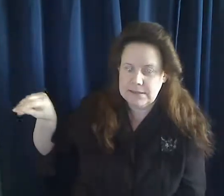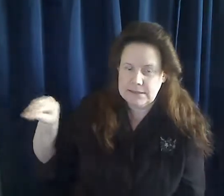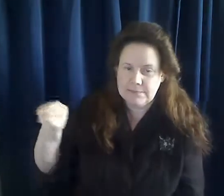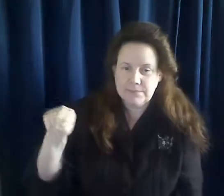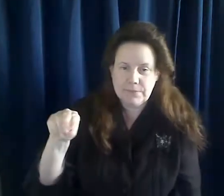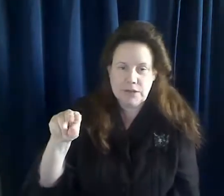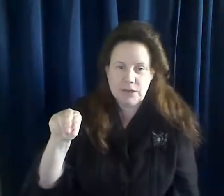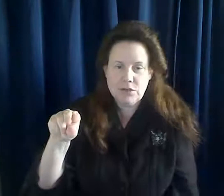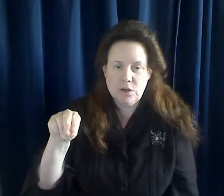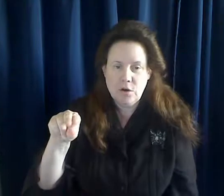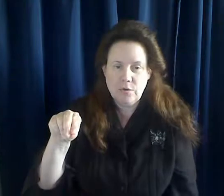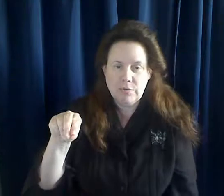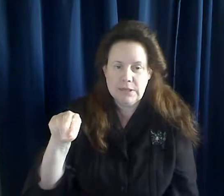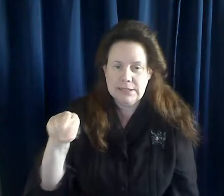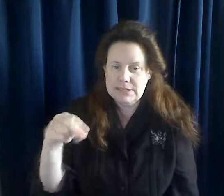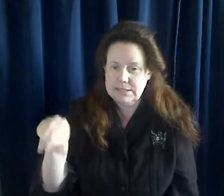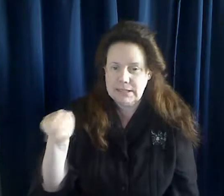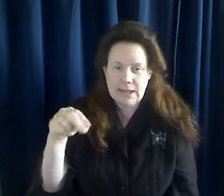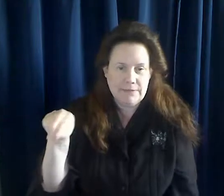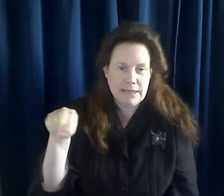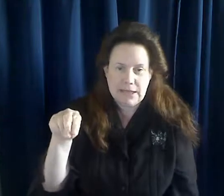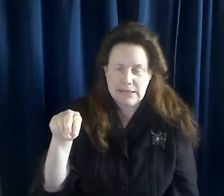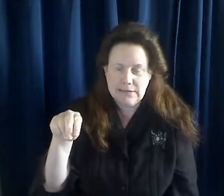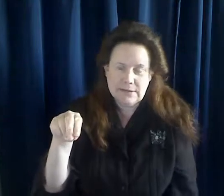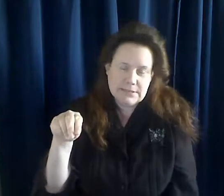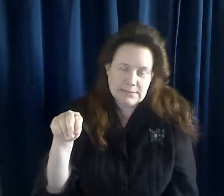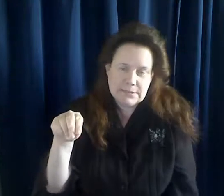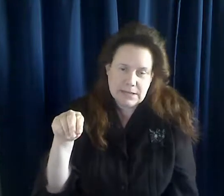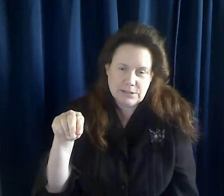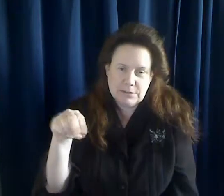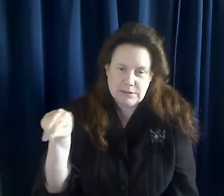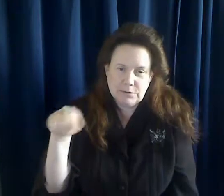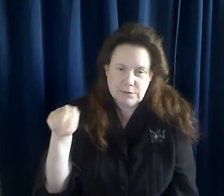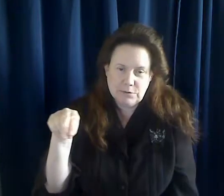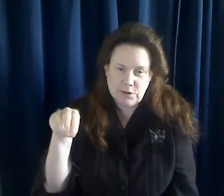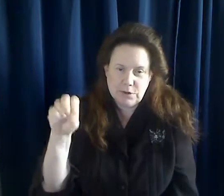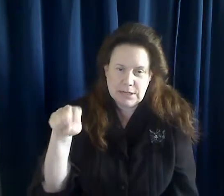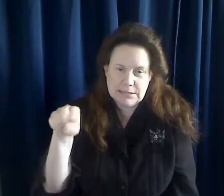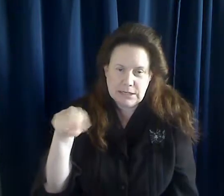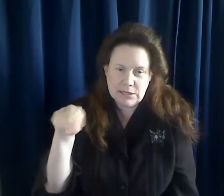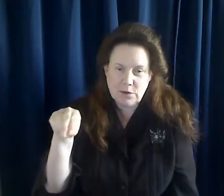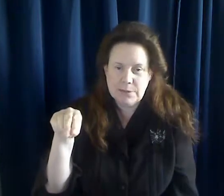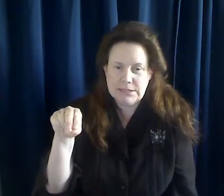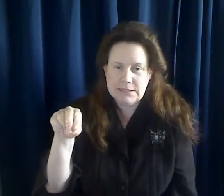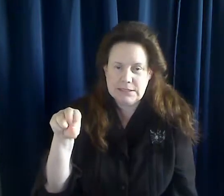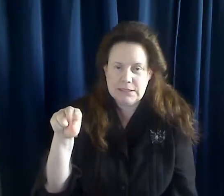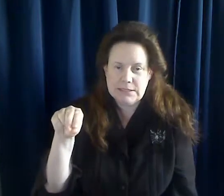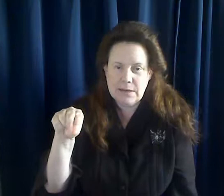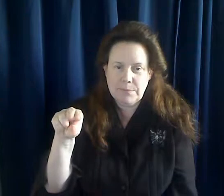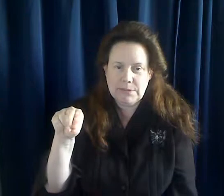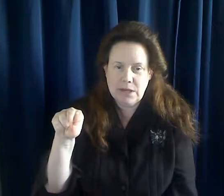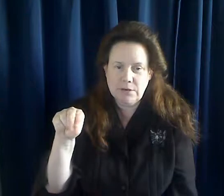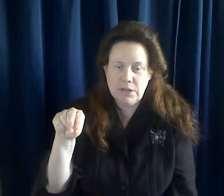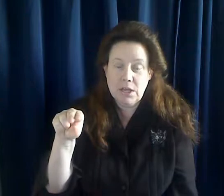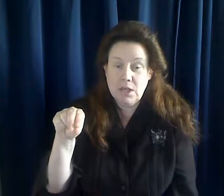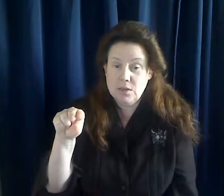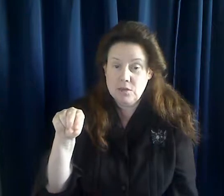this. No, it doesn't have that kind of, it seems logical that it would do no, yes, and no, but it doesn't. It's up and down.